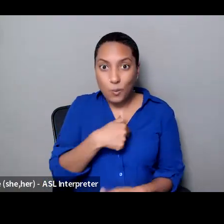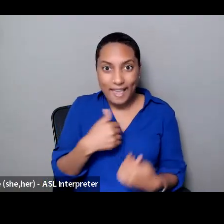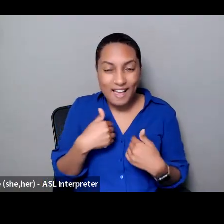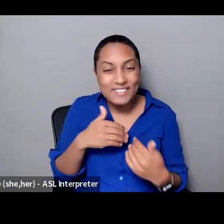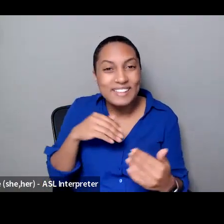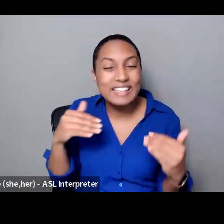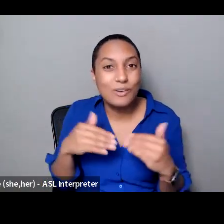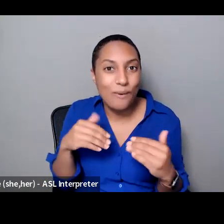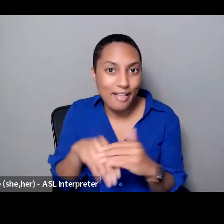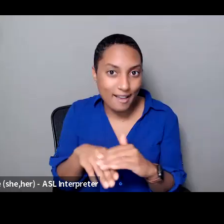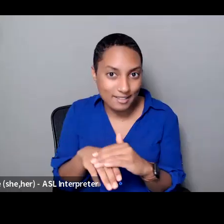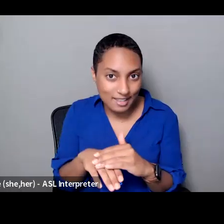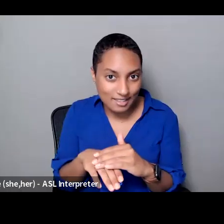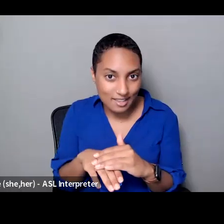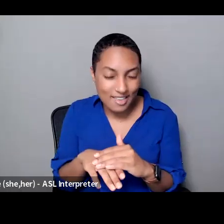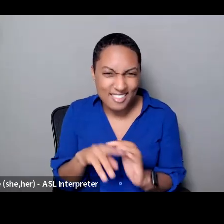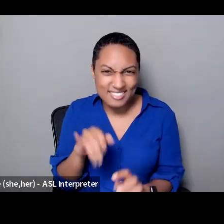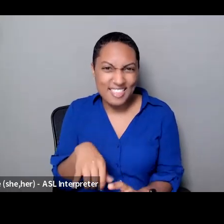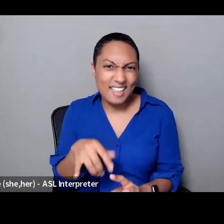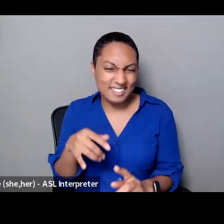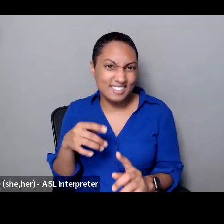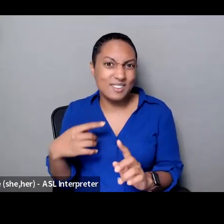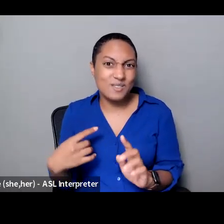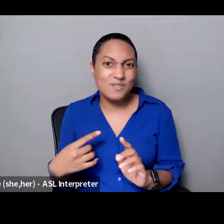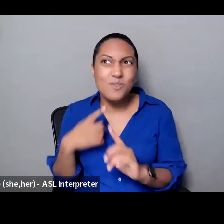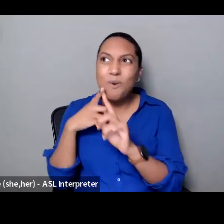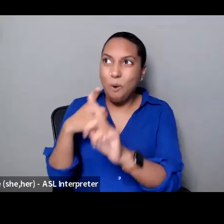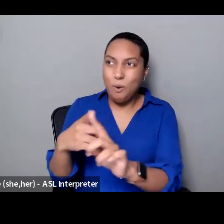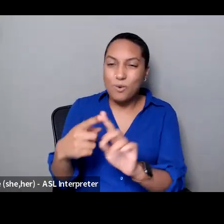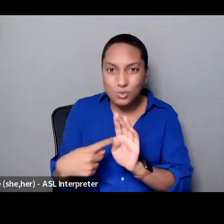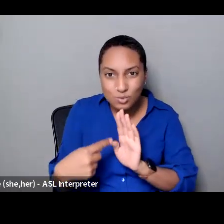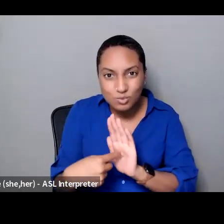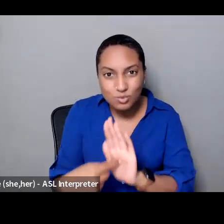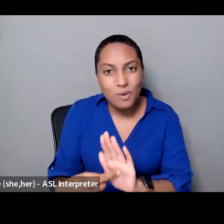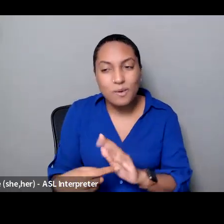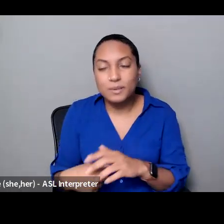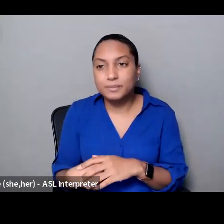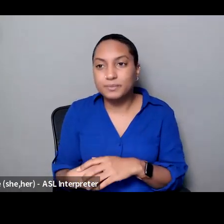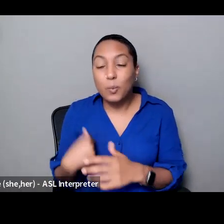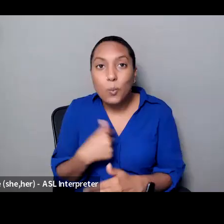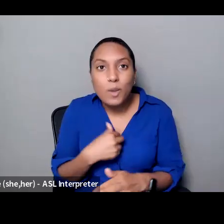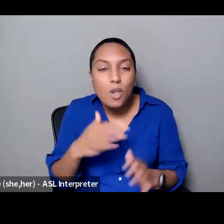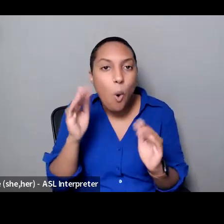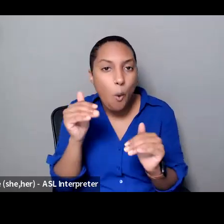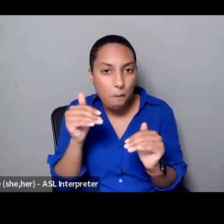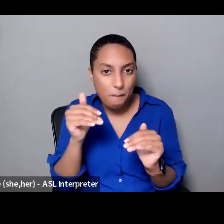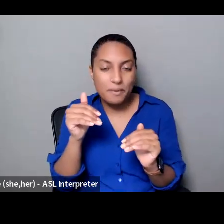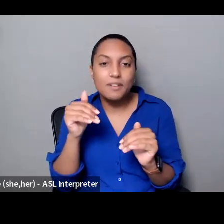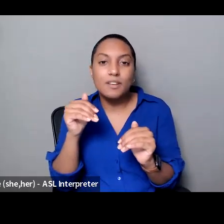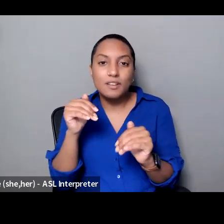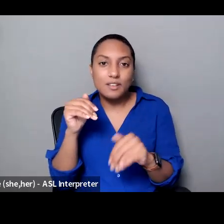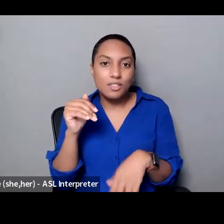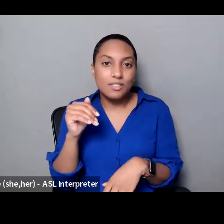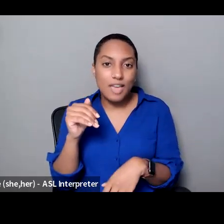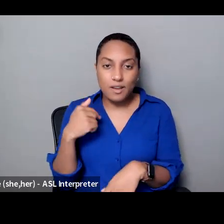the thing we want to communicate most, right? That is the thing that we hope most will have an impact